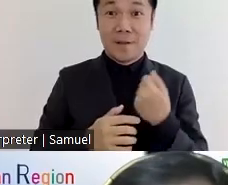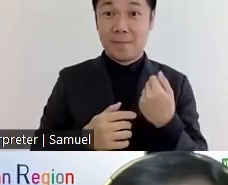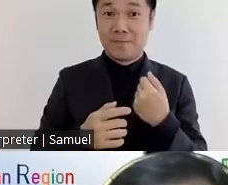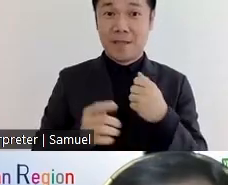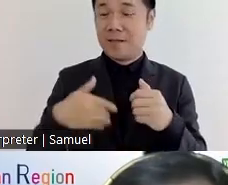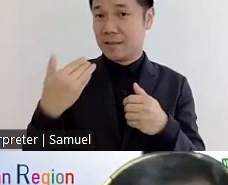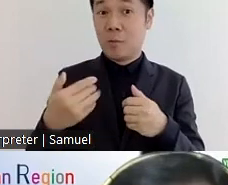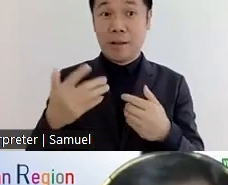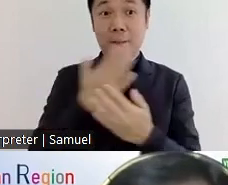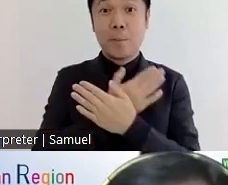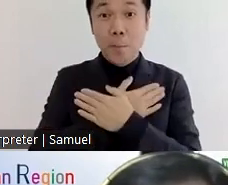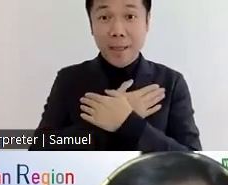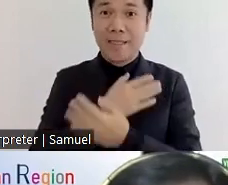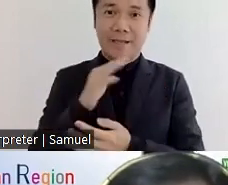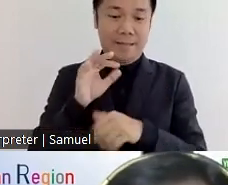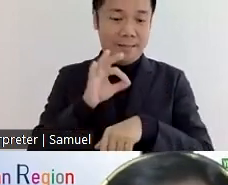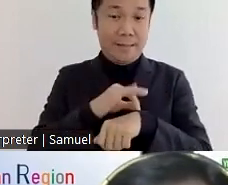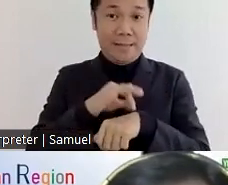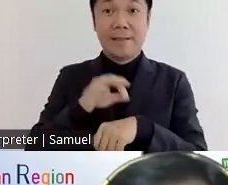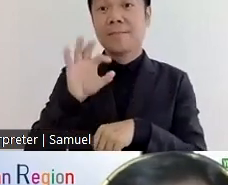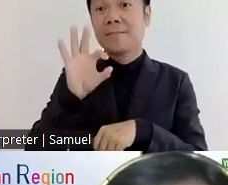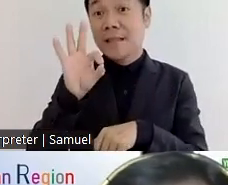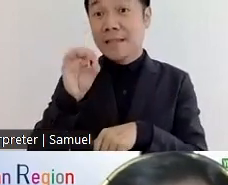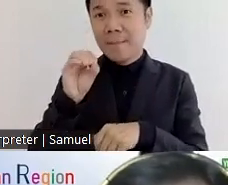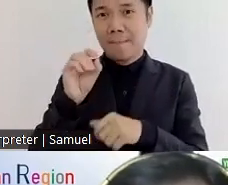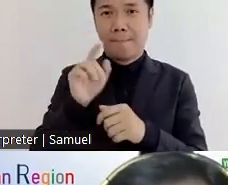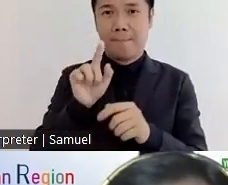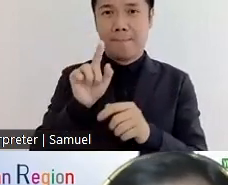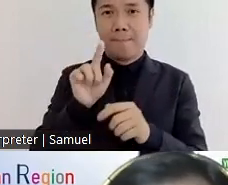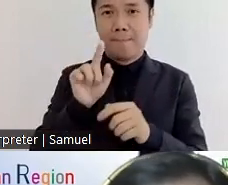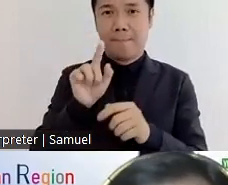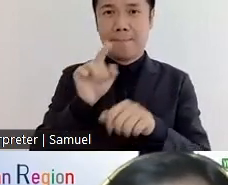half an hour. So there are 2 videos. Thank you.